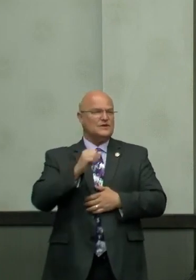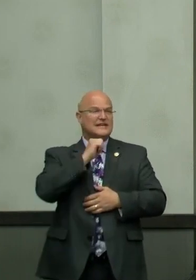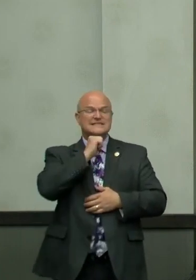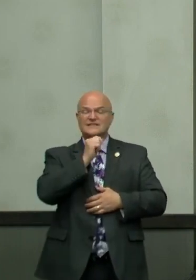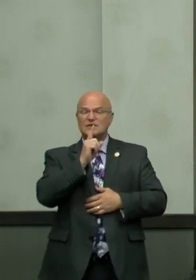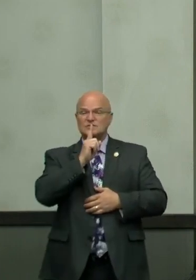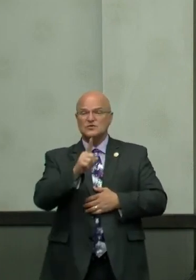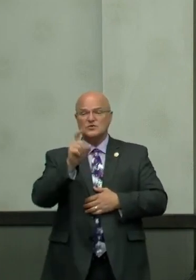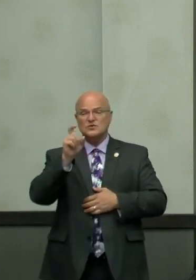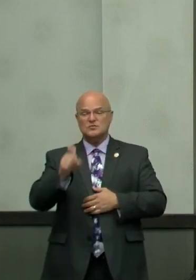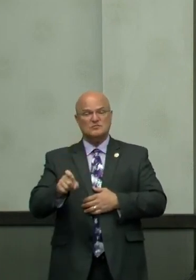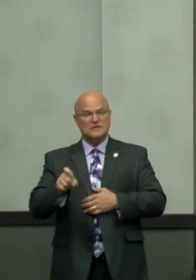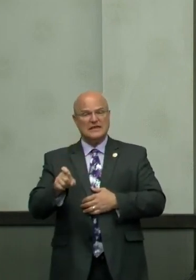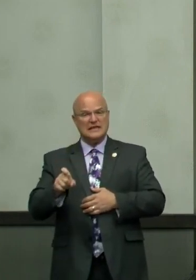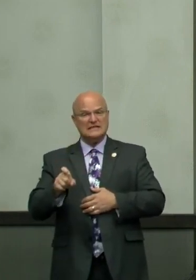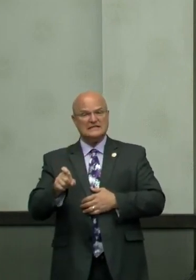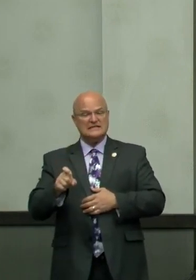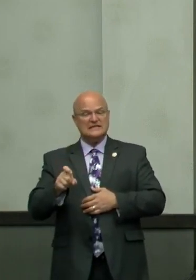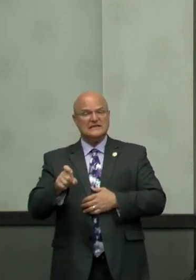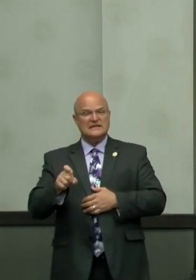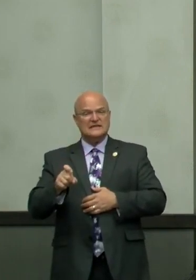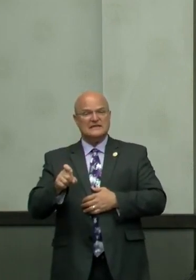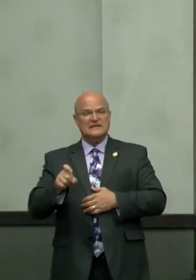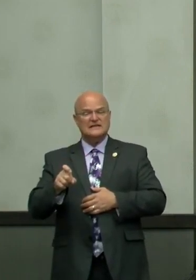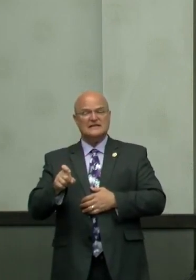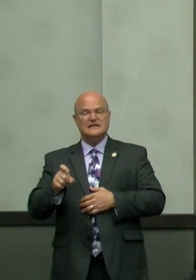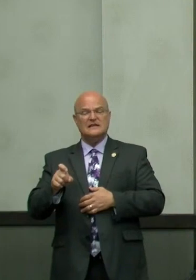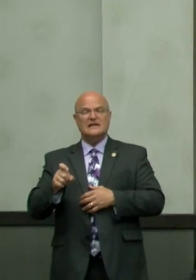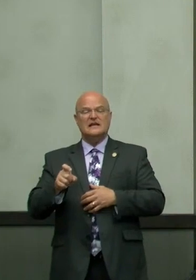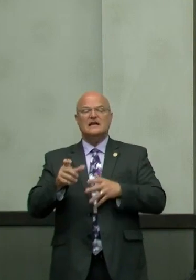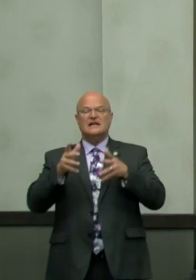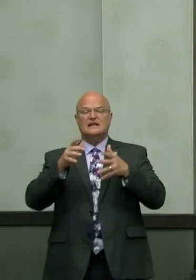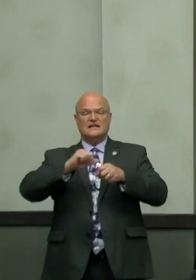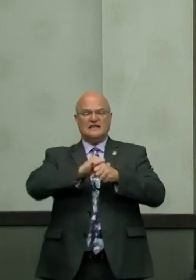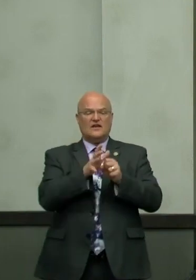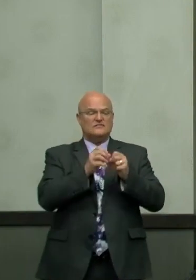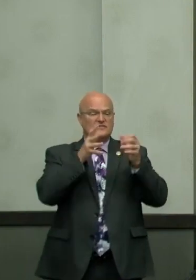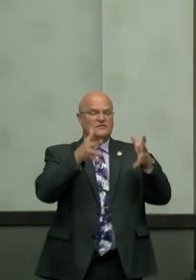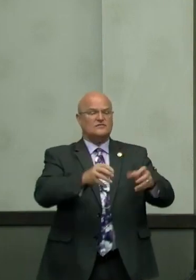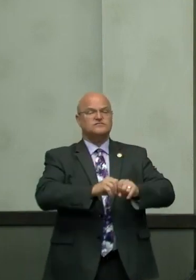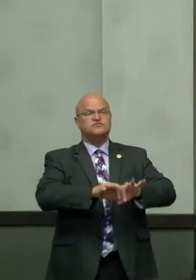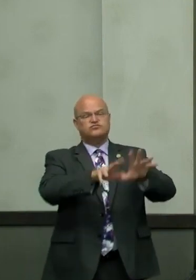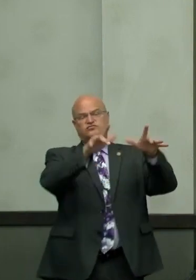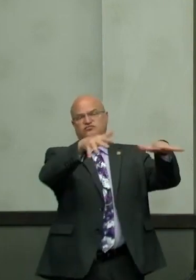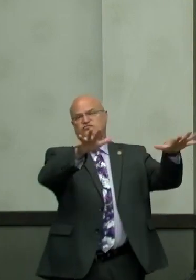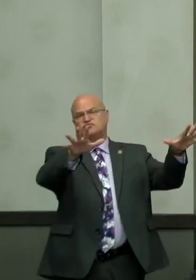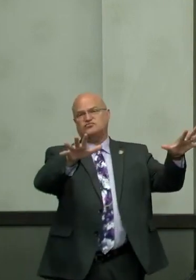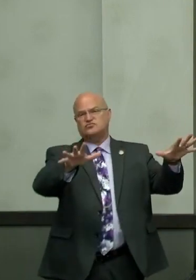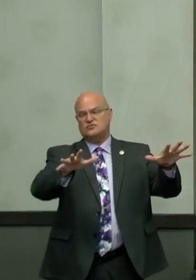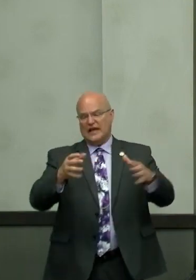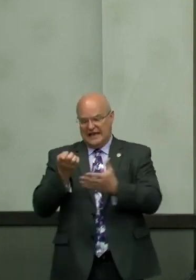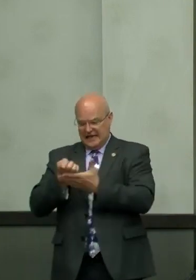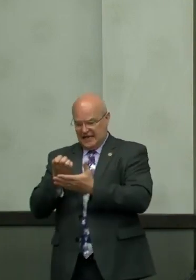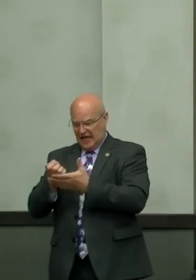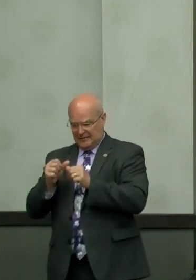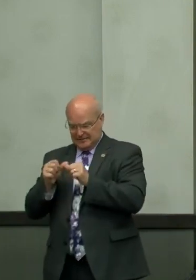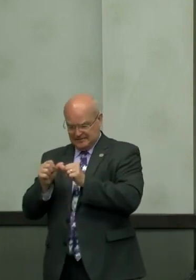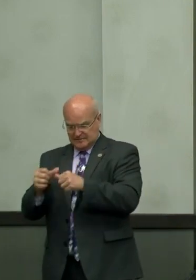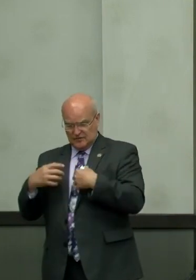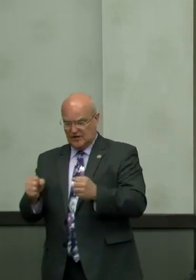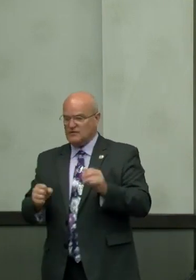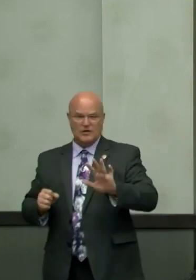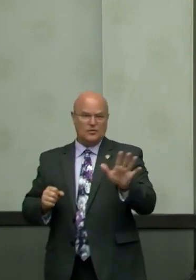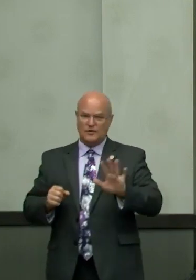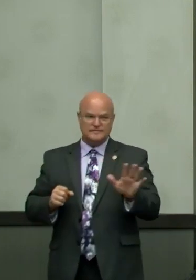It's not true that you can just let the COVID-19 go out of control and that your economy is going to